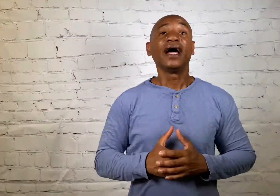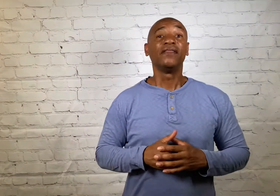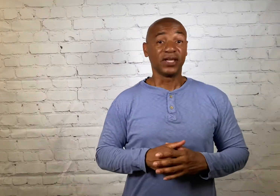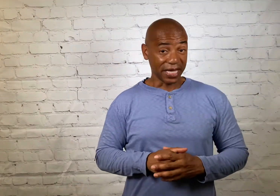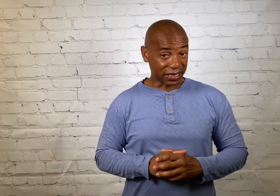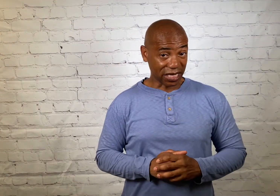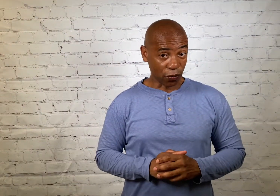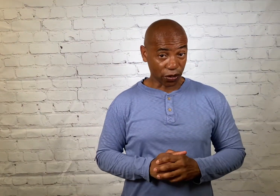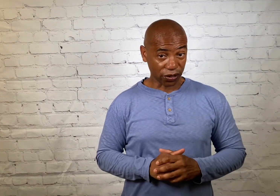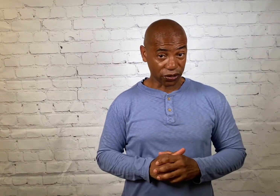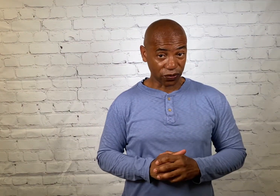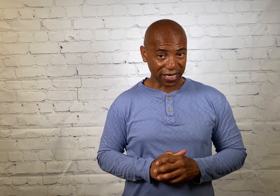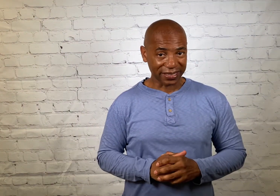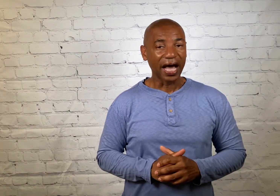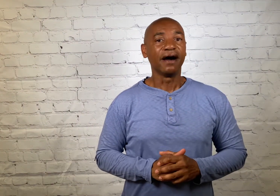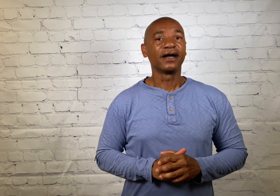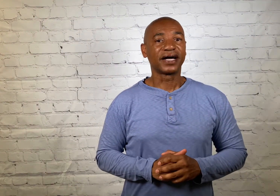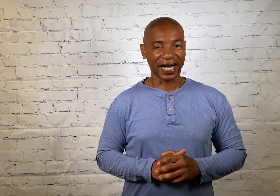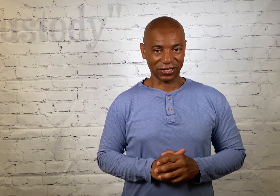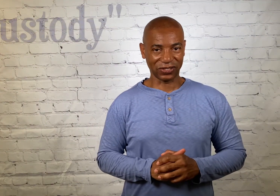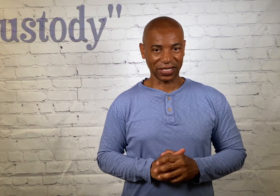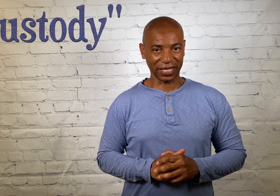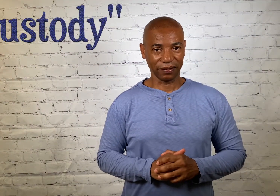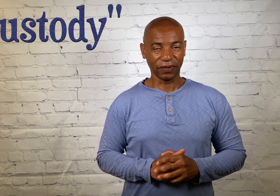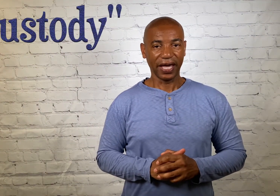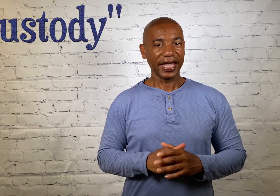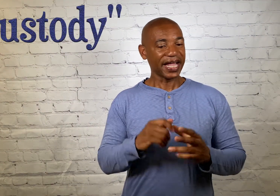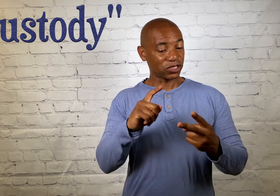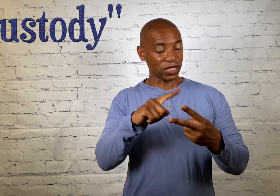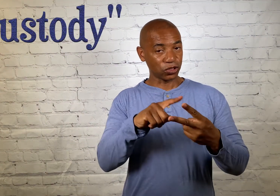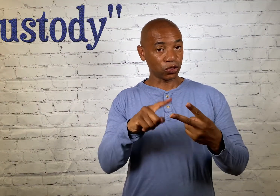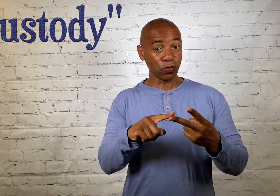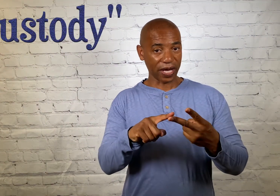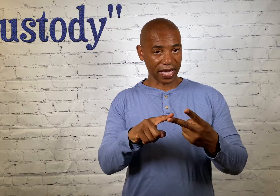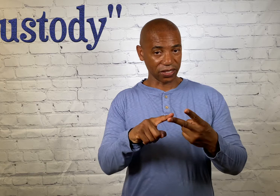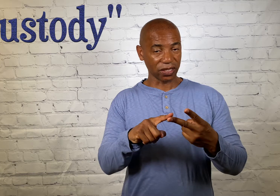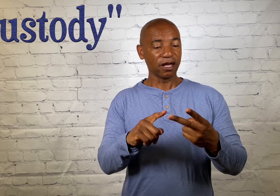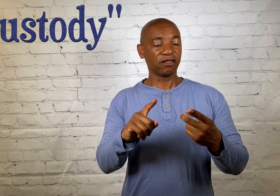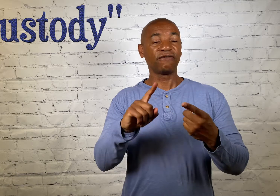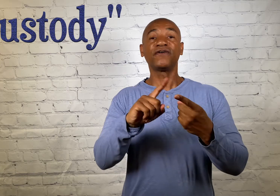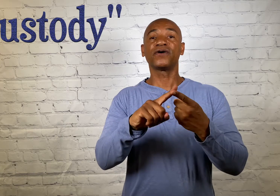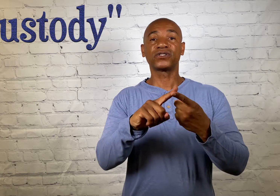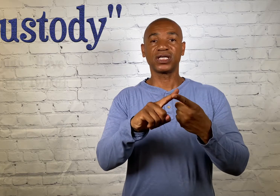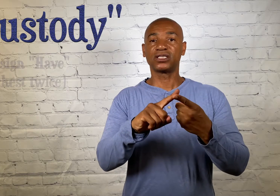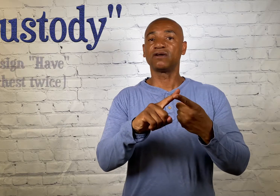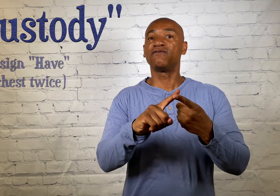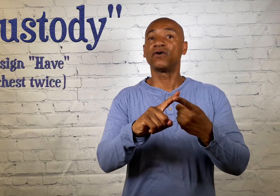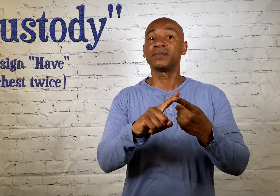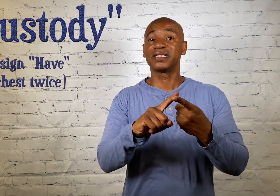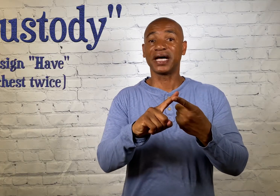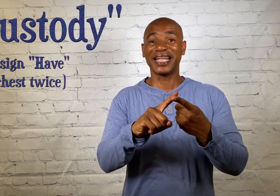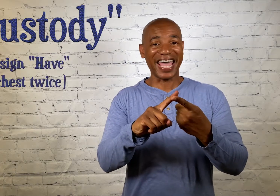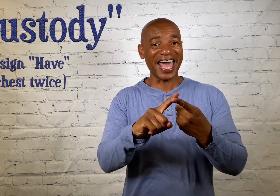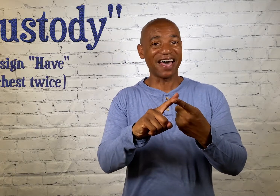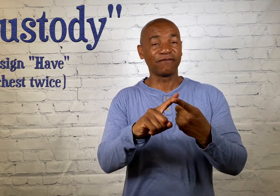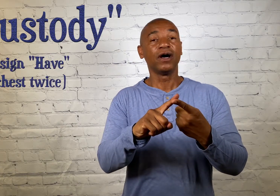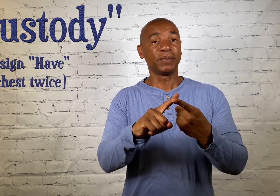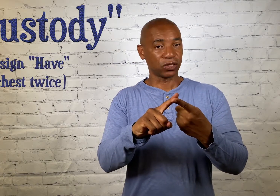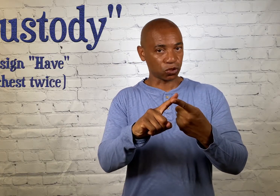The next sign we're going to do is custody, and that's done two ways. The first is to form the sign half, but to strike